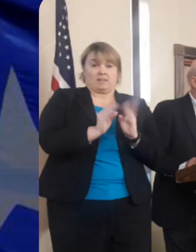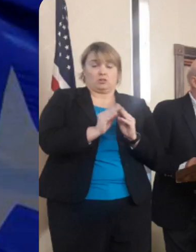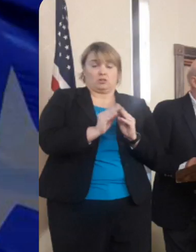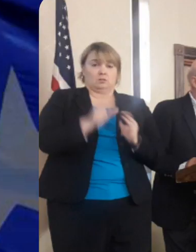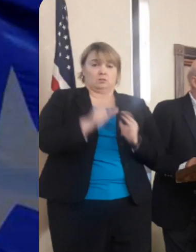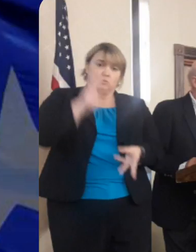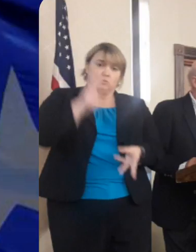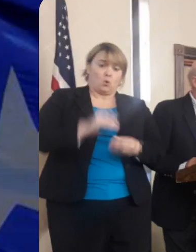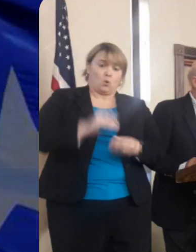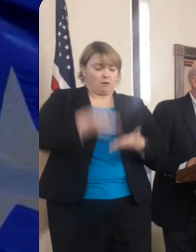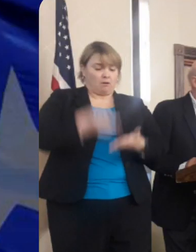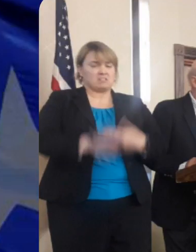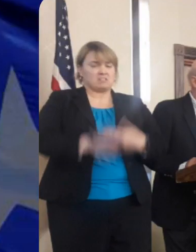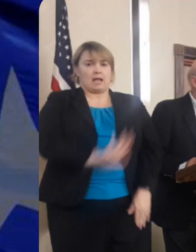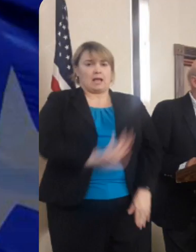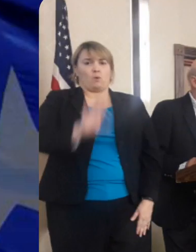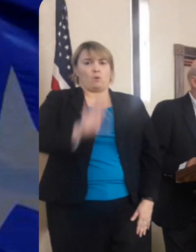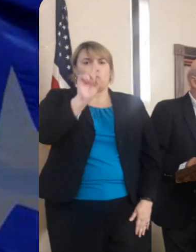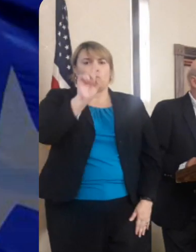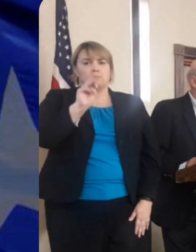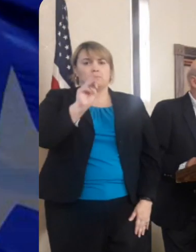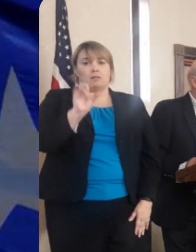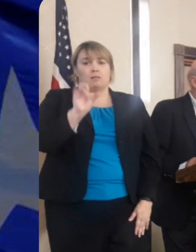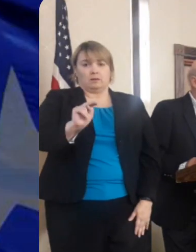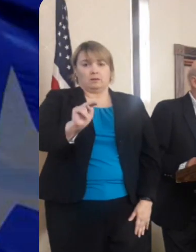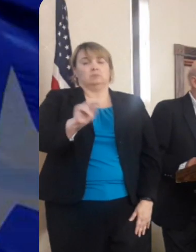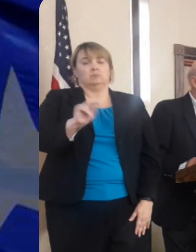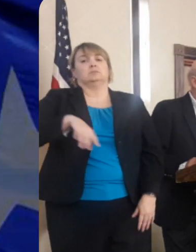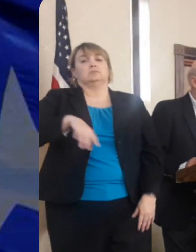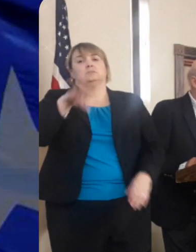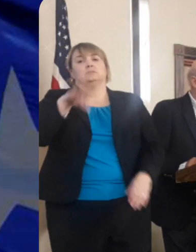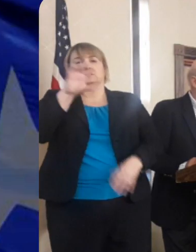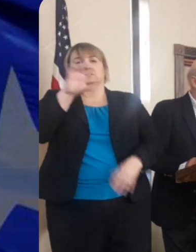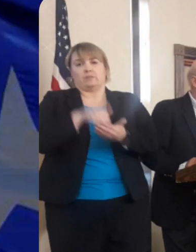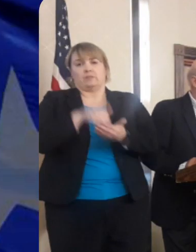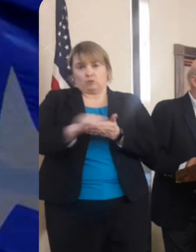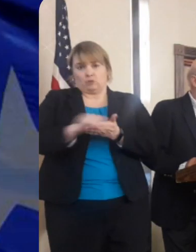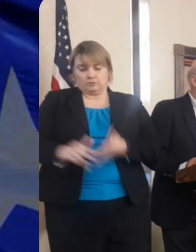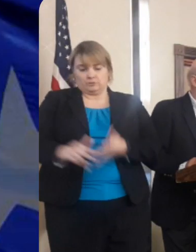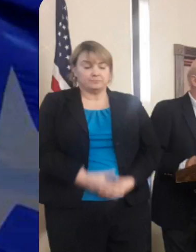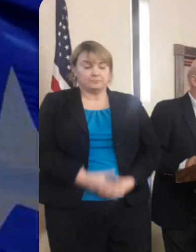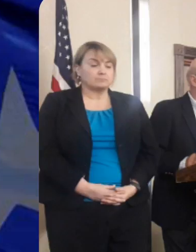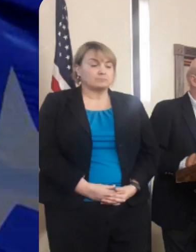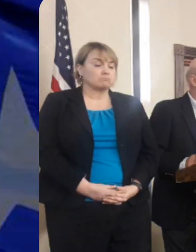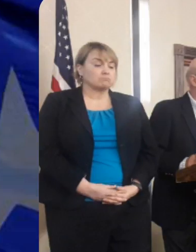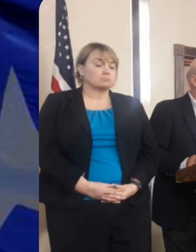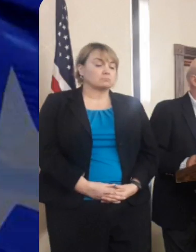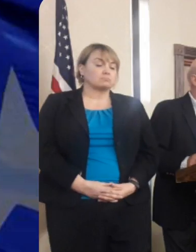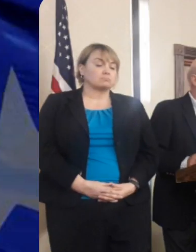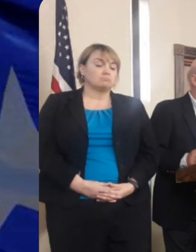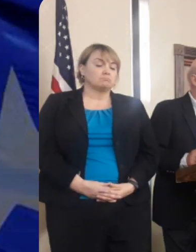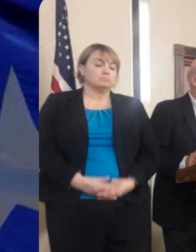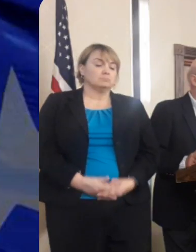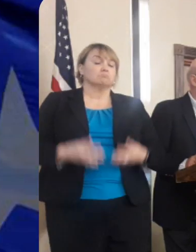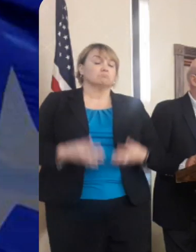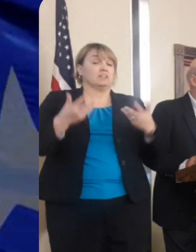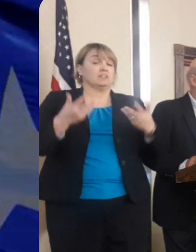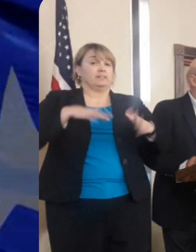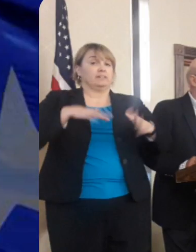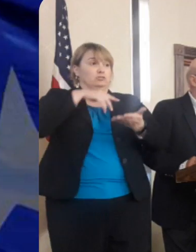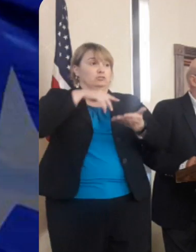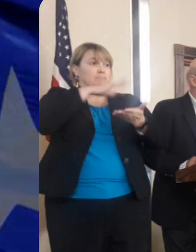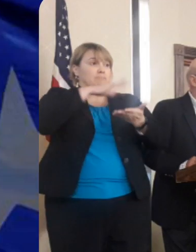in at about $1.6 million, and the bills from that are all paid.